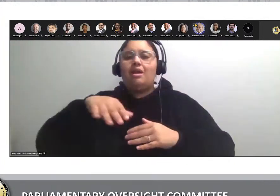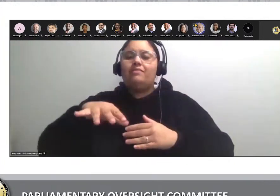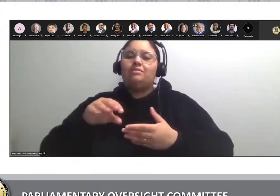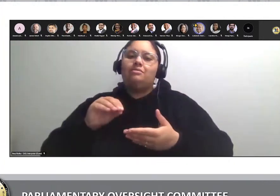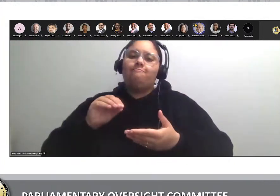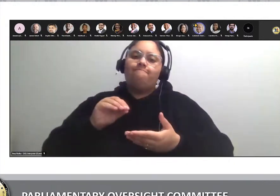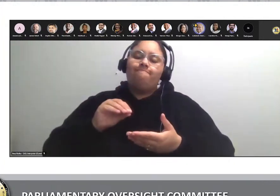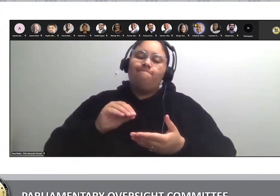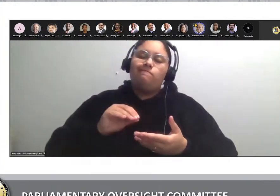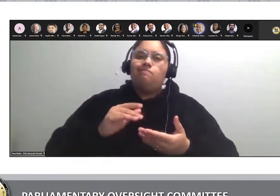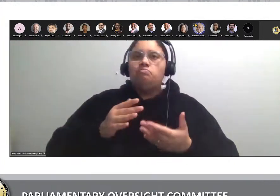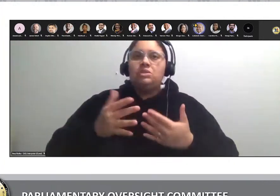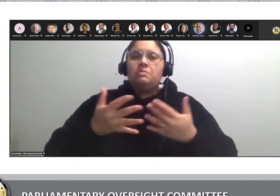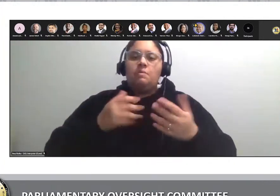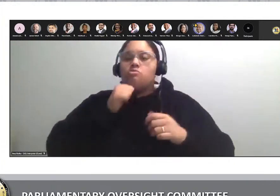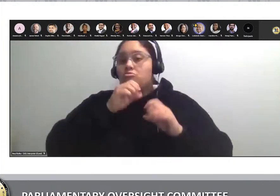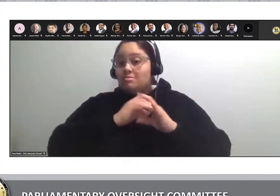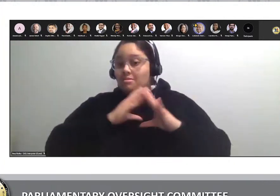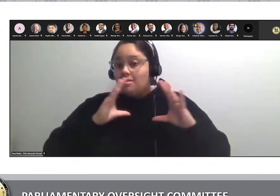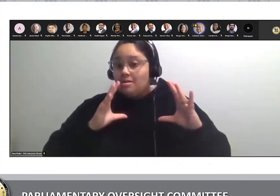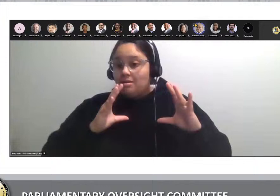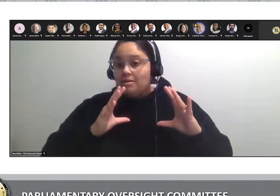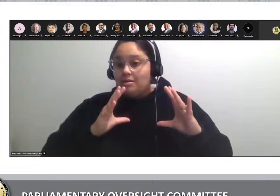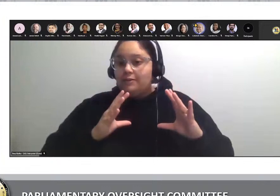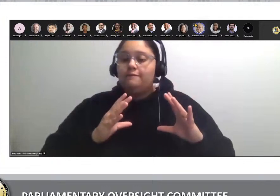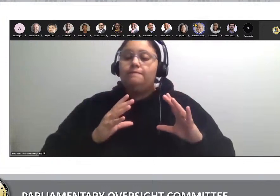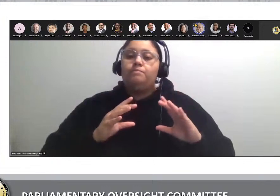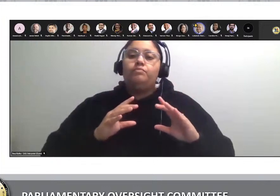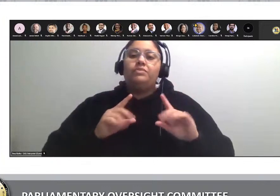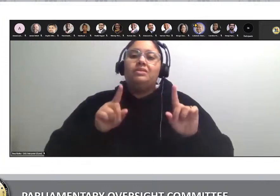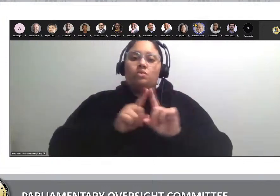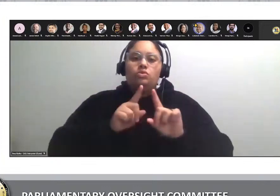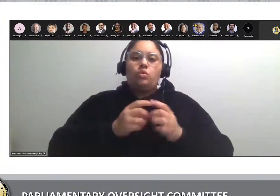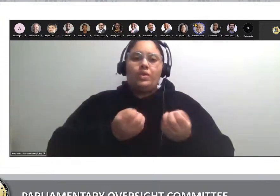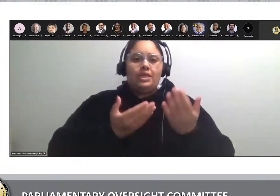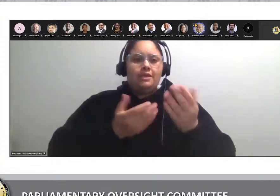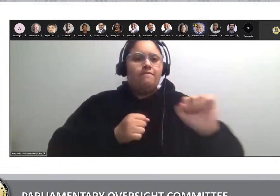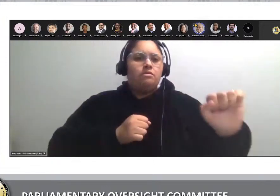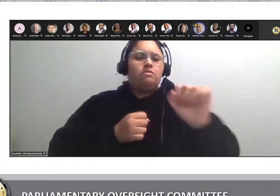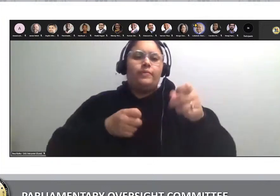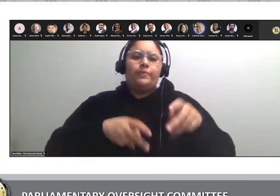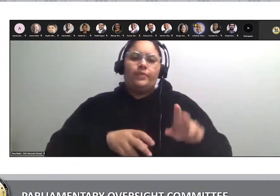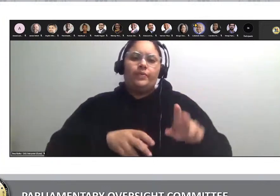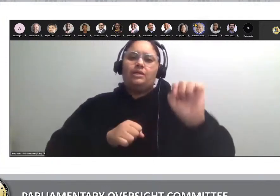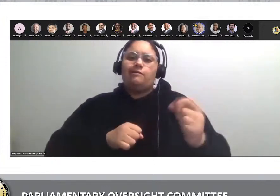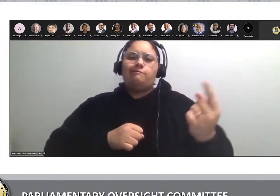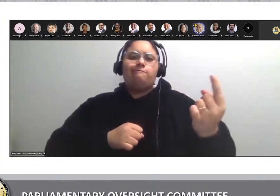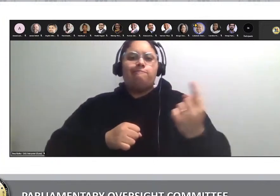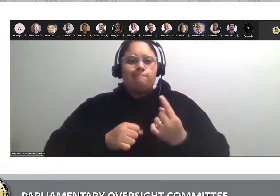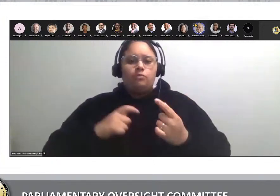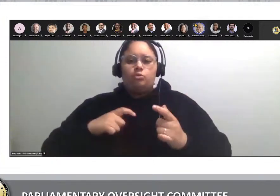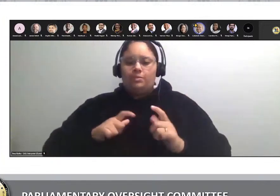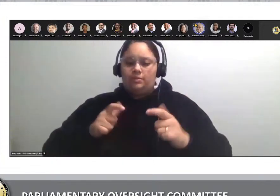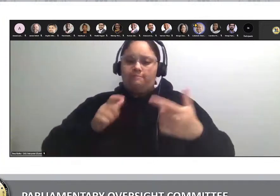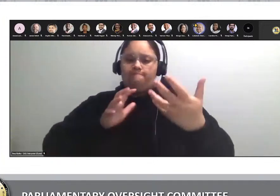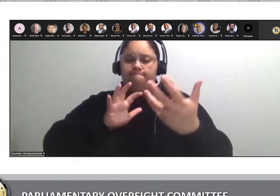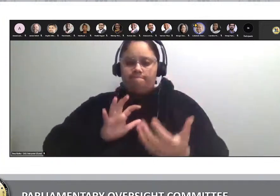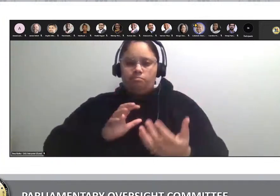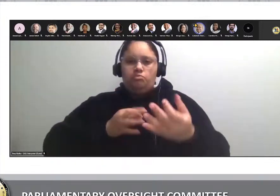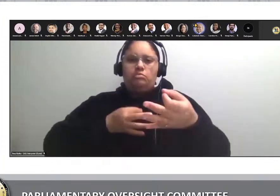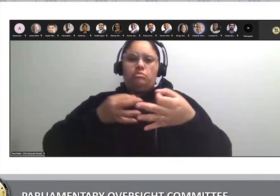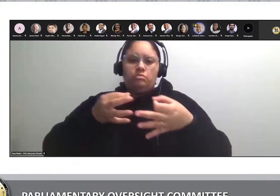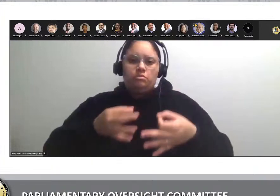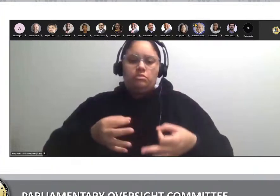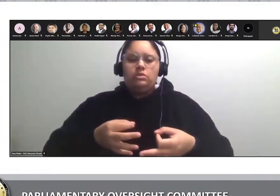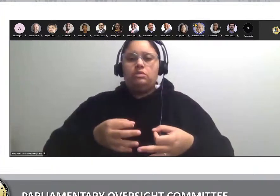be clear, and giving also an opportunity to take the committee through